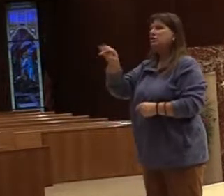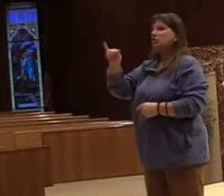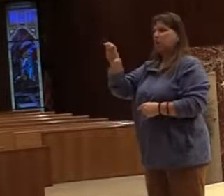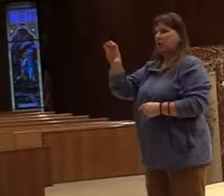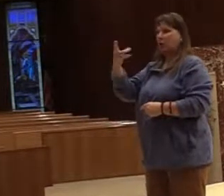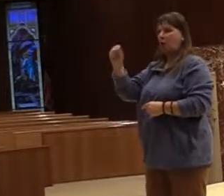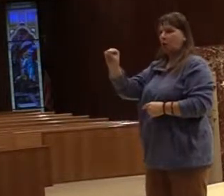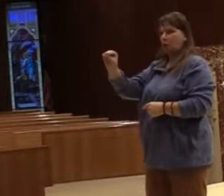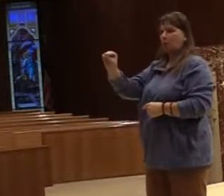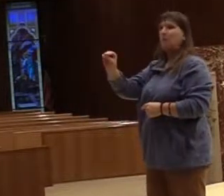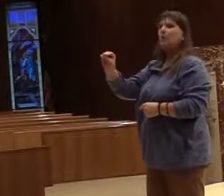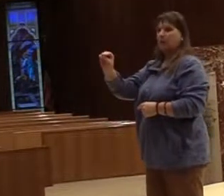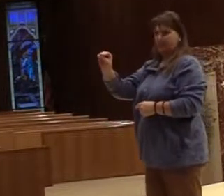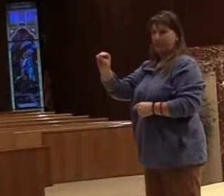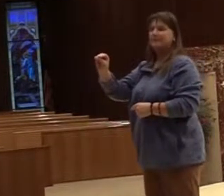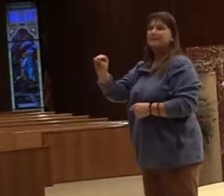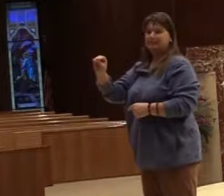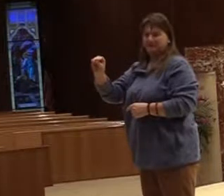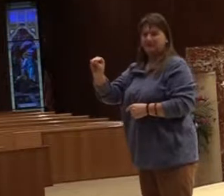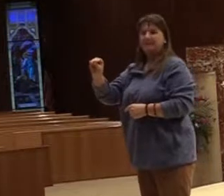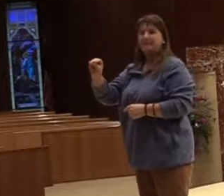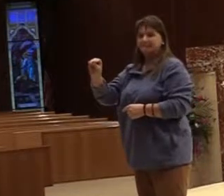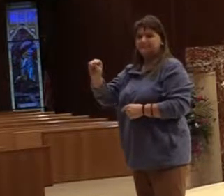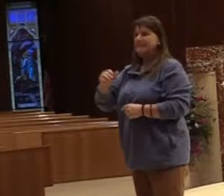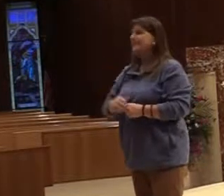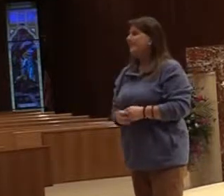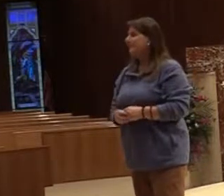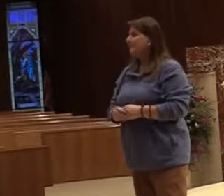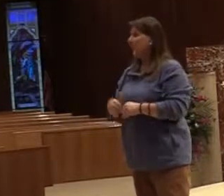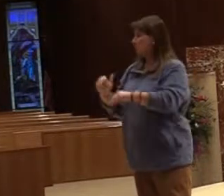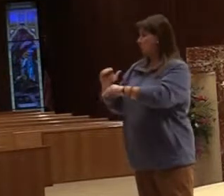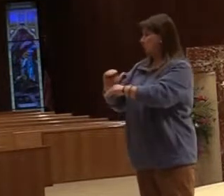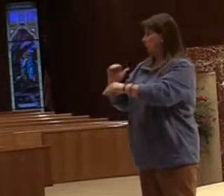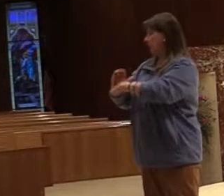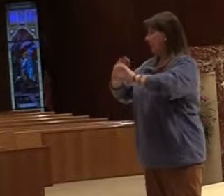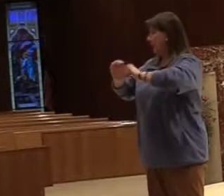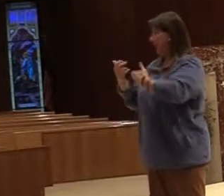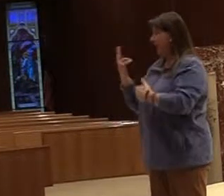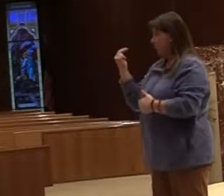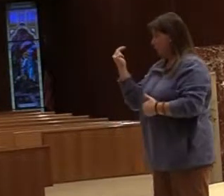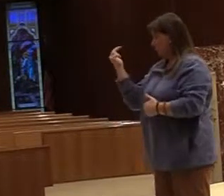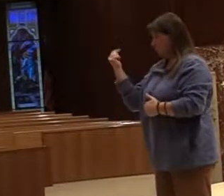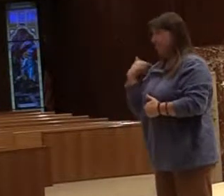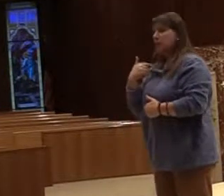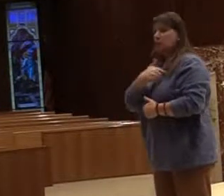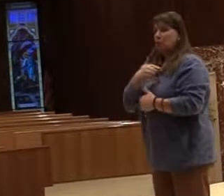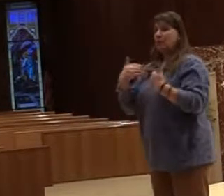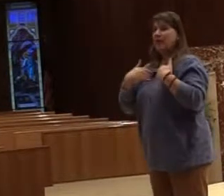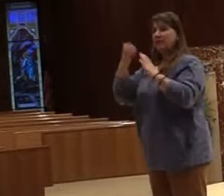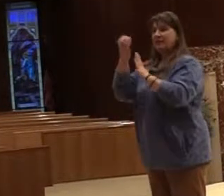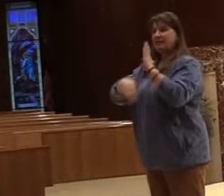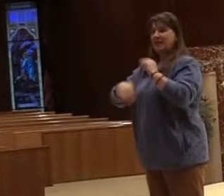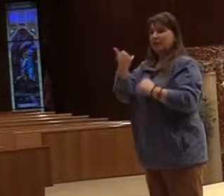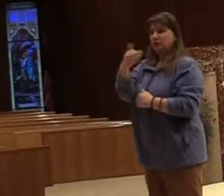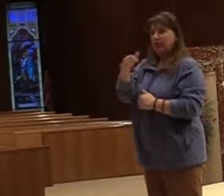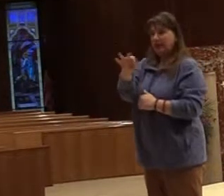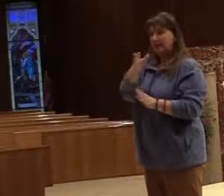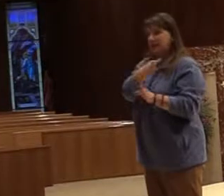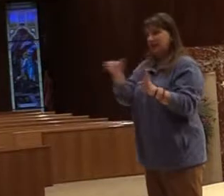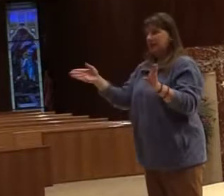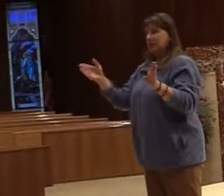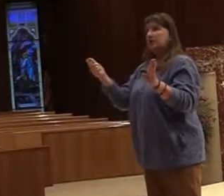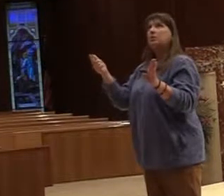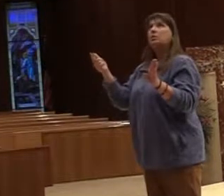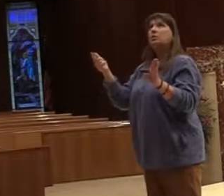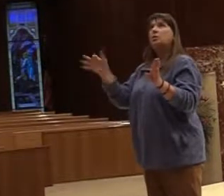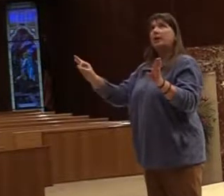3 months. So, tonight in class 13, we're going to have chapter 19, verse 28,